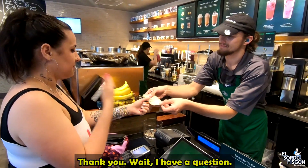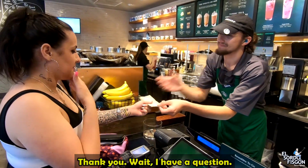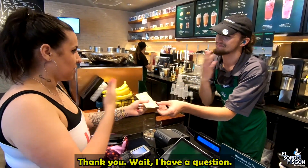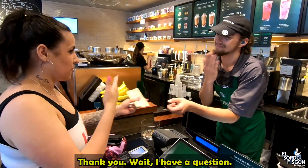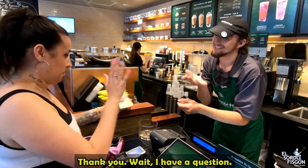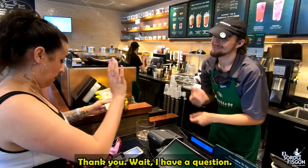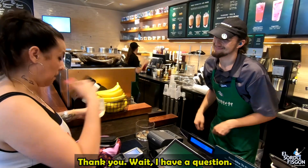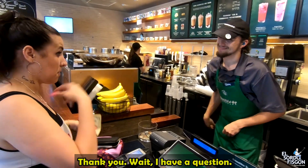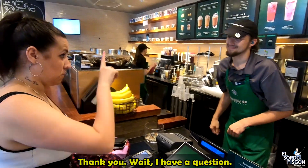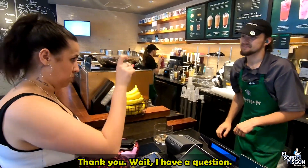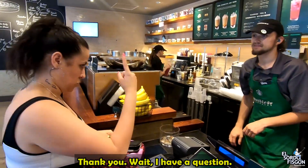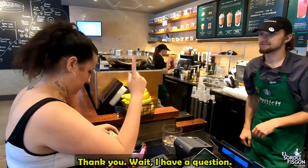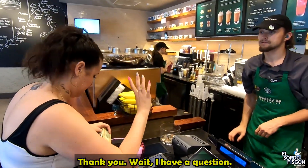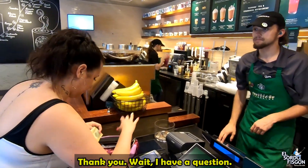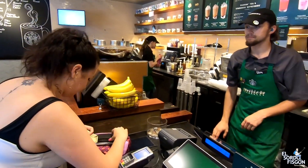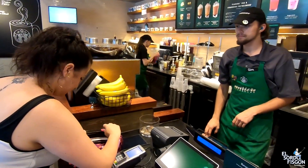Thank you. Wait, I have a question.